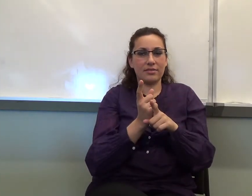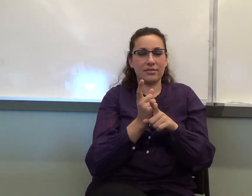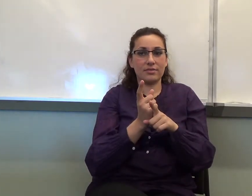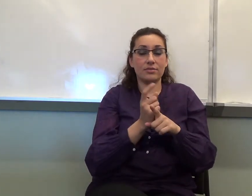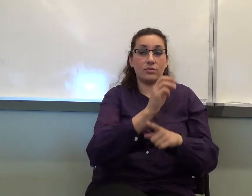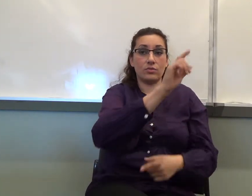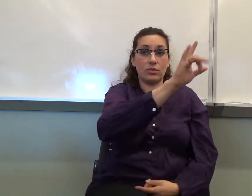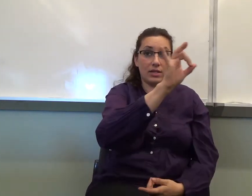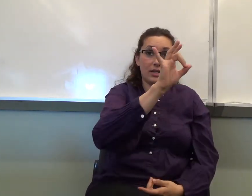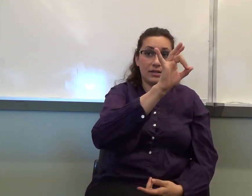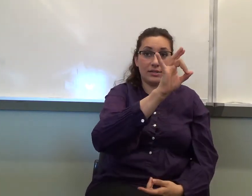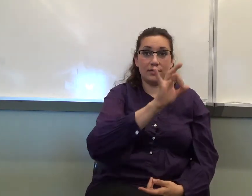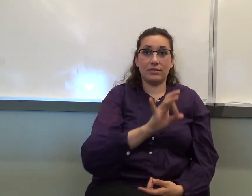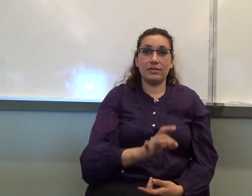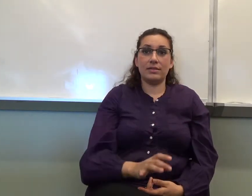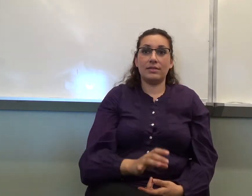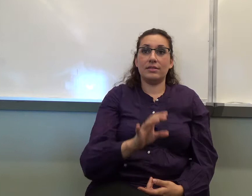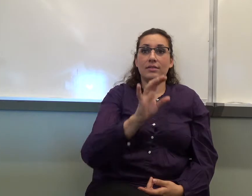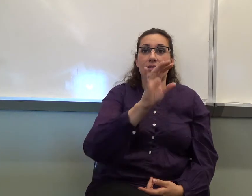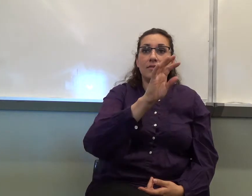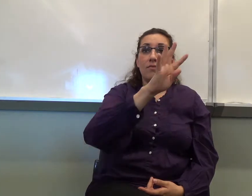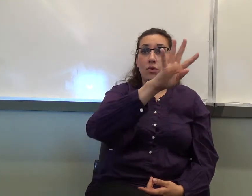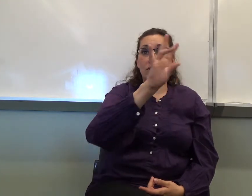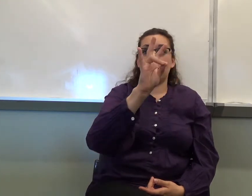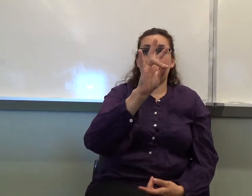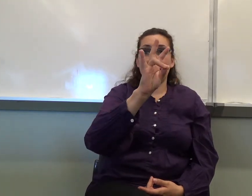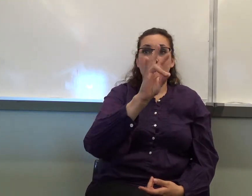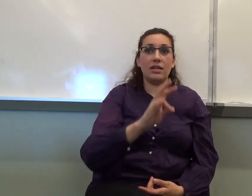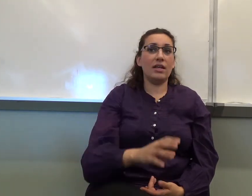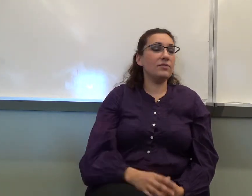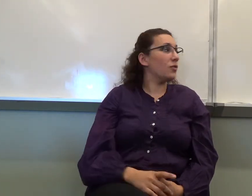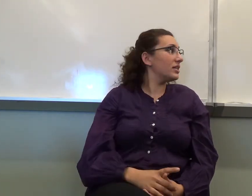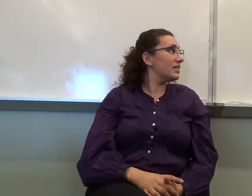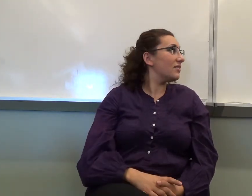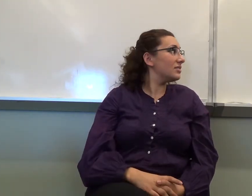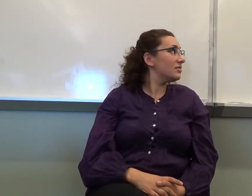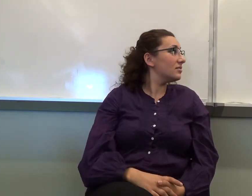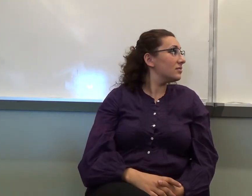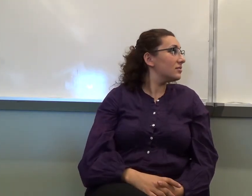take $28, so the total he spent. That's 47?